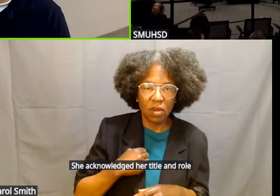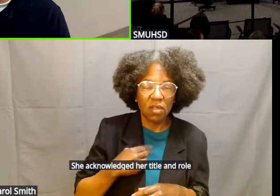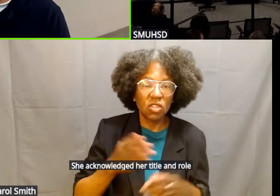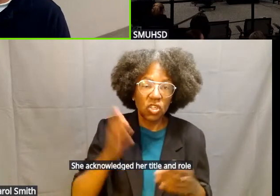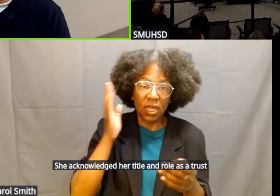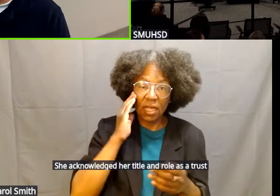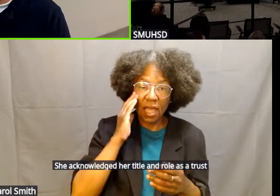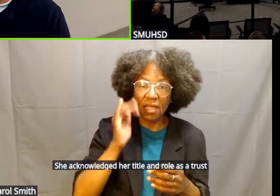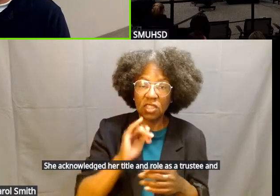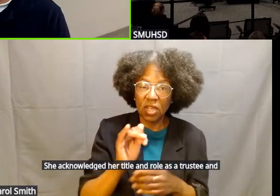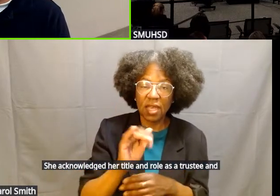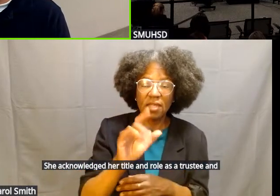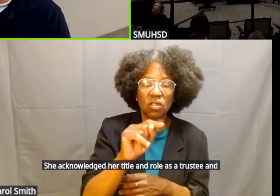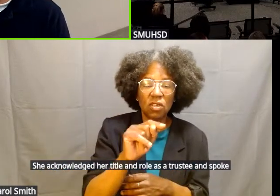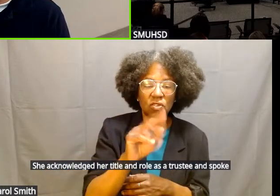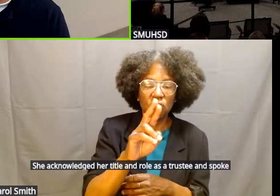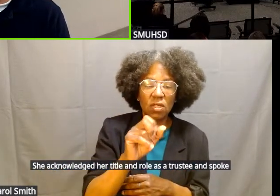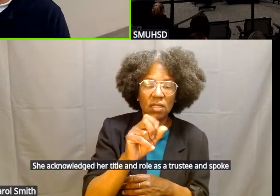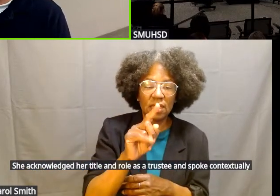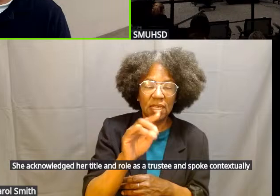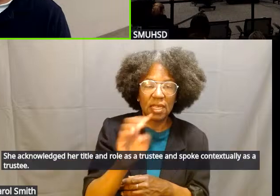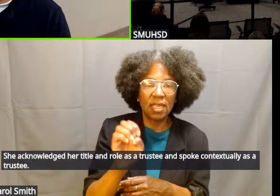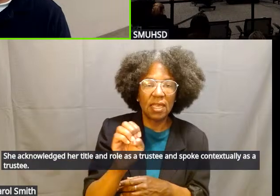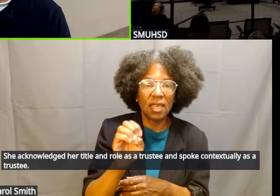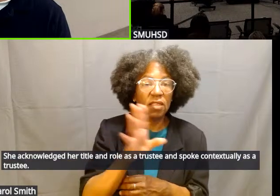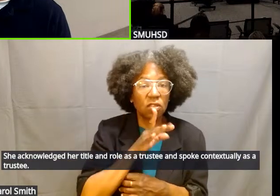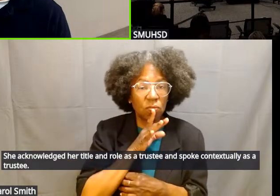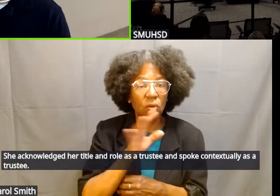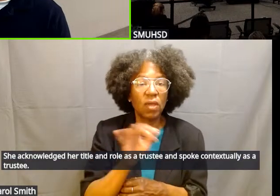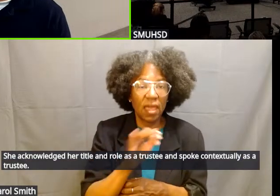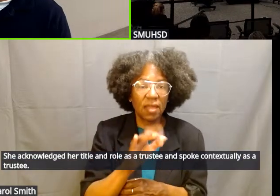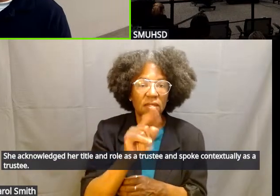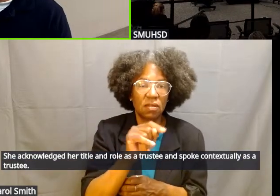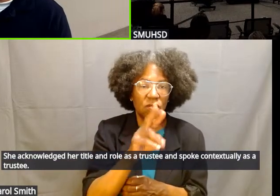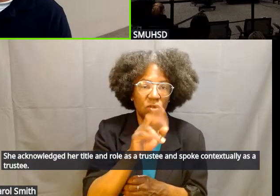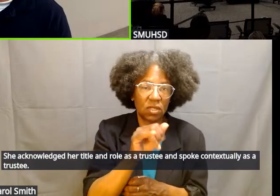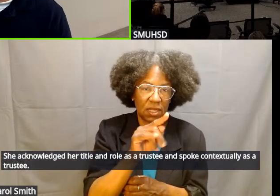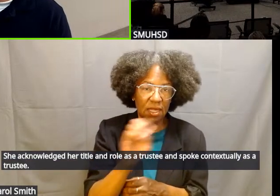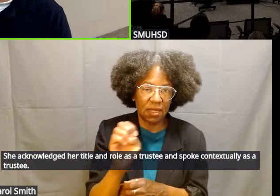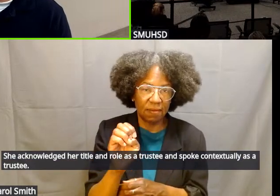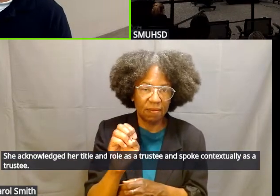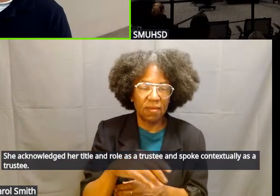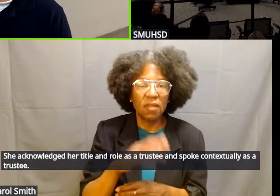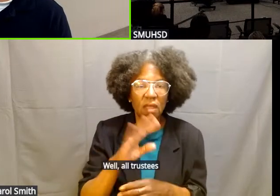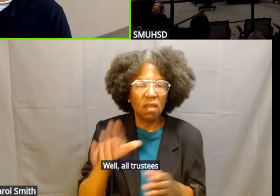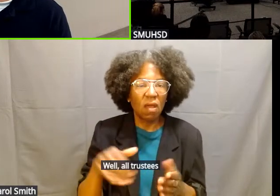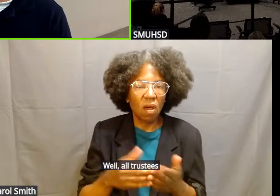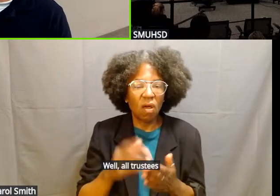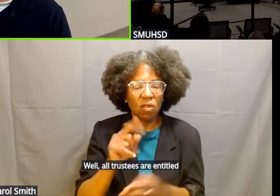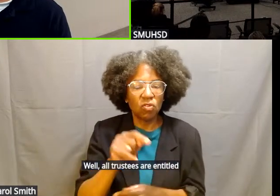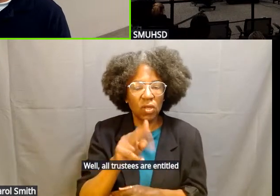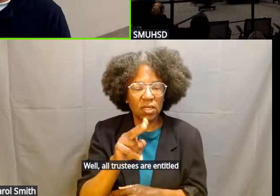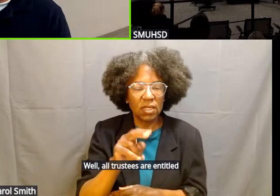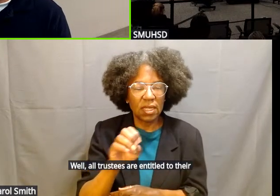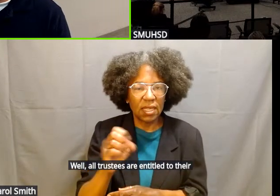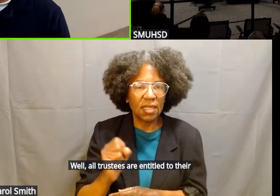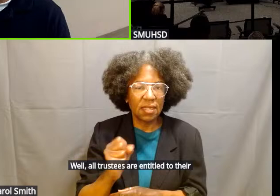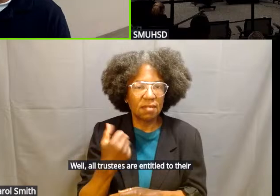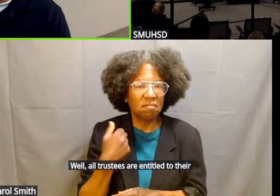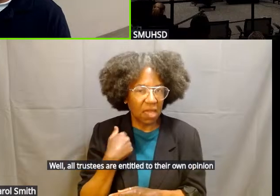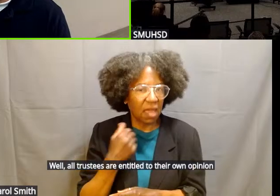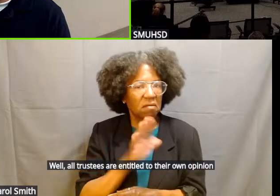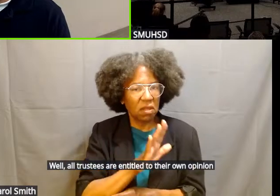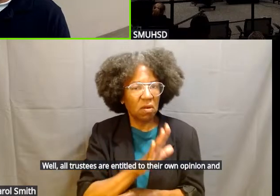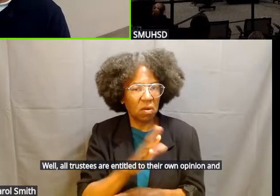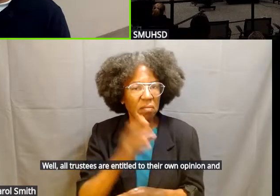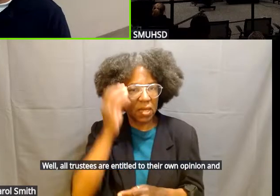and spoke contextually as a trustee. While all trustees are entitled to their own opinion and speech